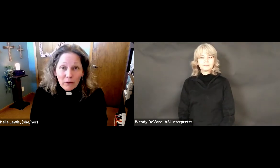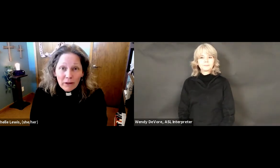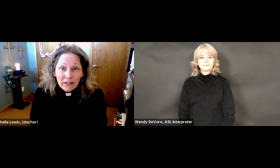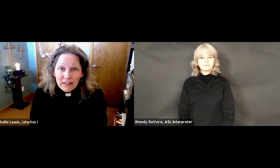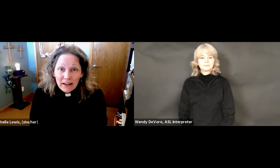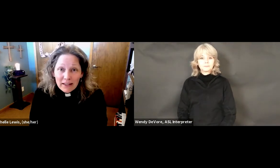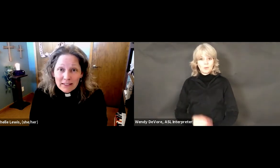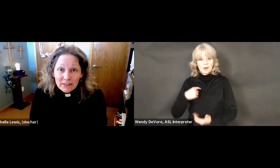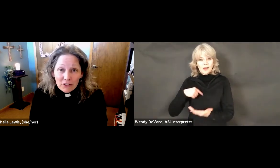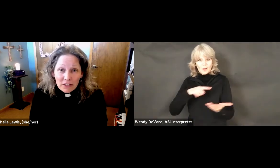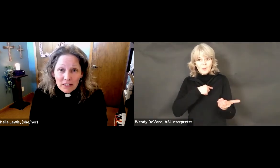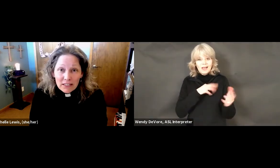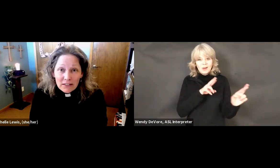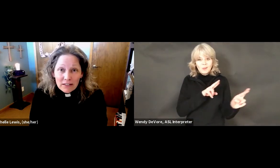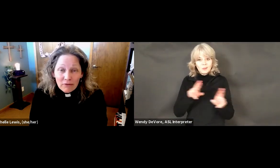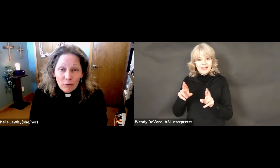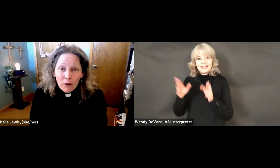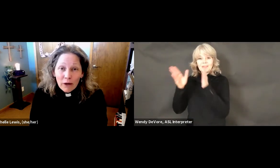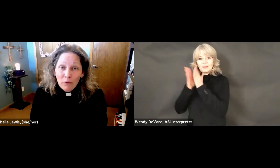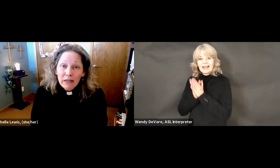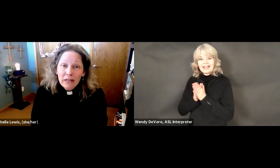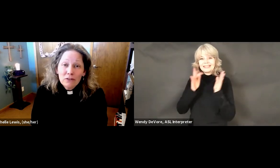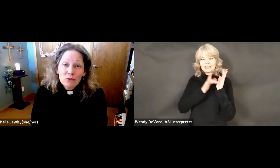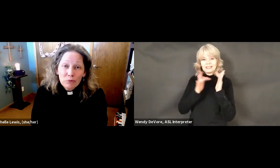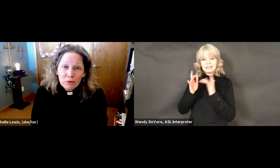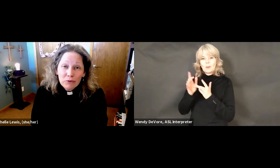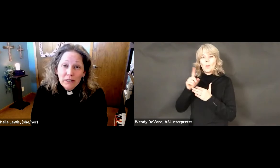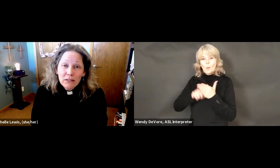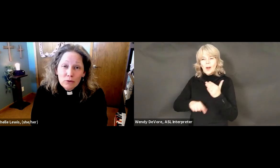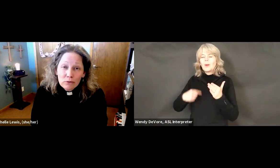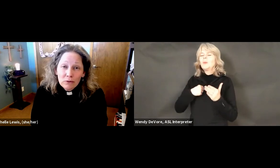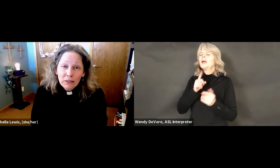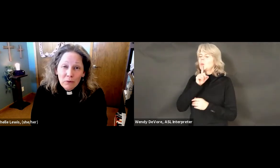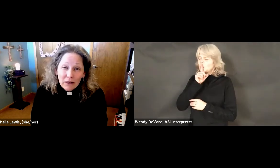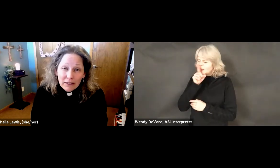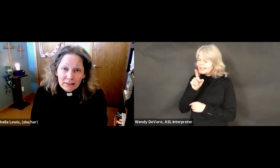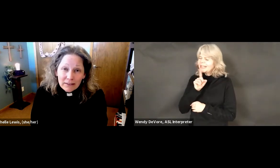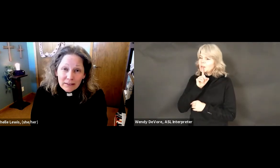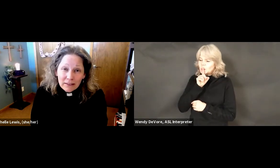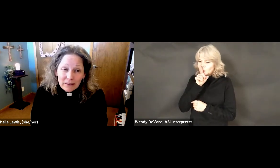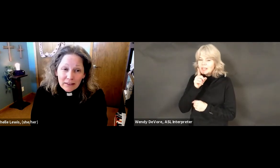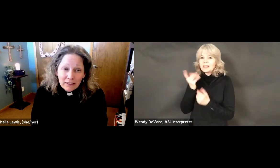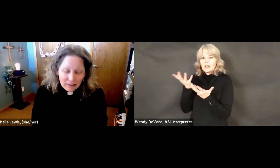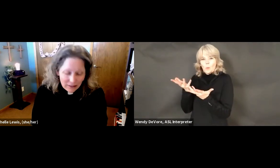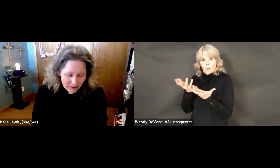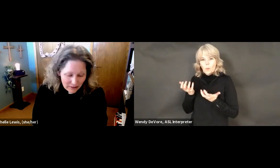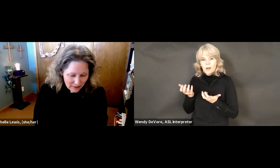Are we ready to ask Jesus for what we truly, truly want?